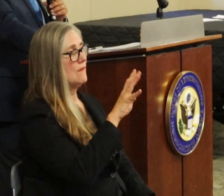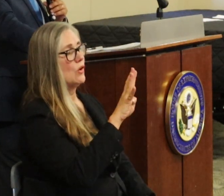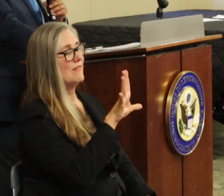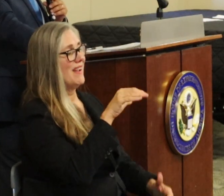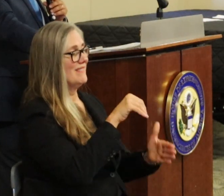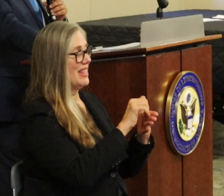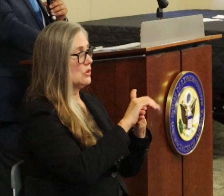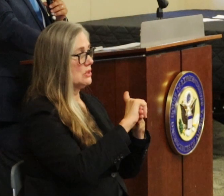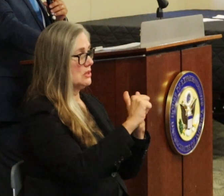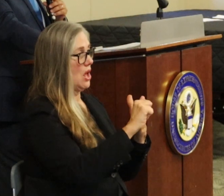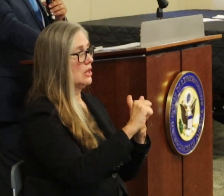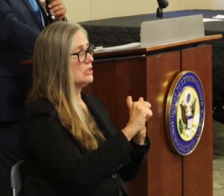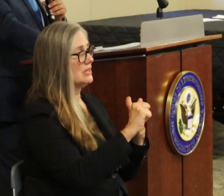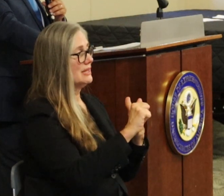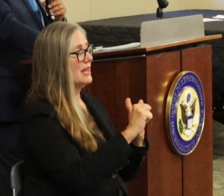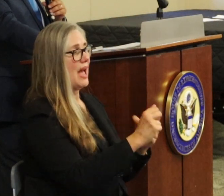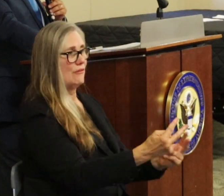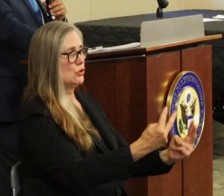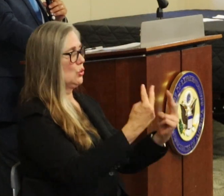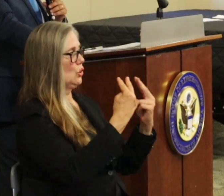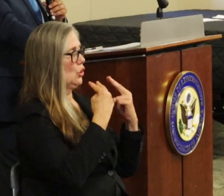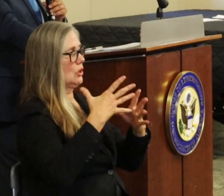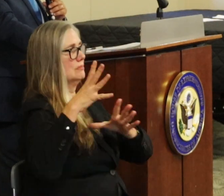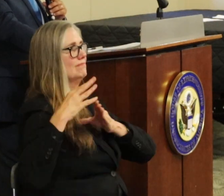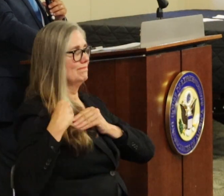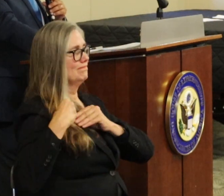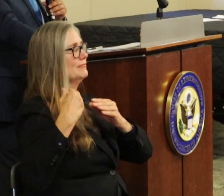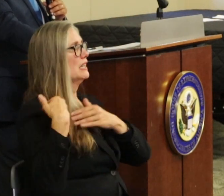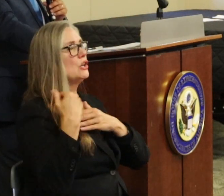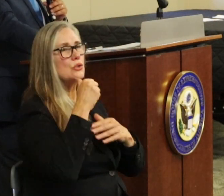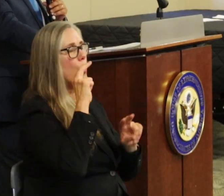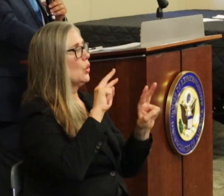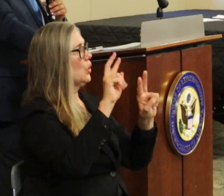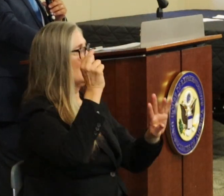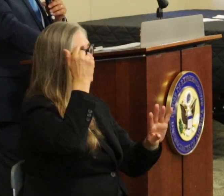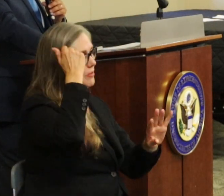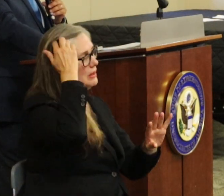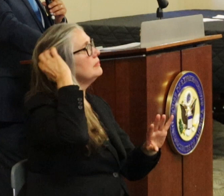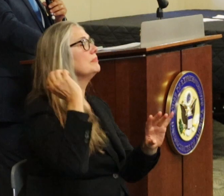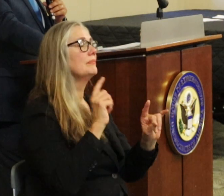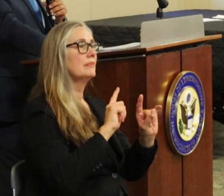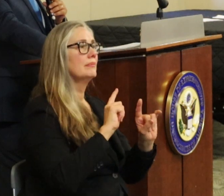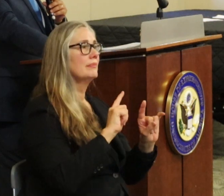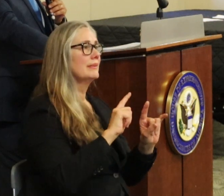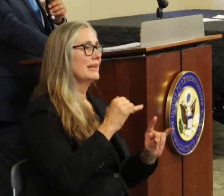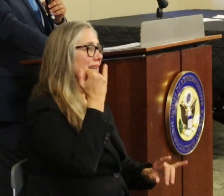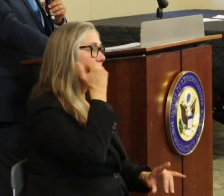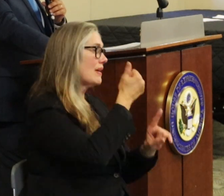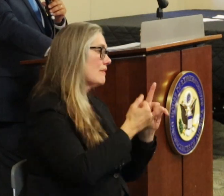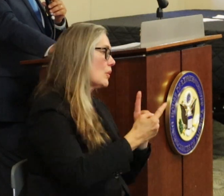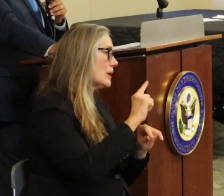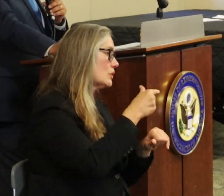$145,000 in scholarships. You have to look to yourself. Don't necessarily always look to Washington for answers. If everybody